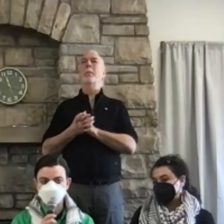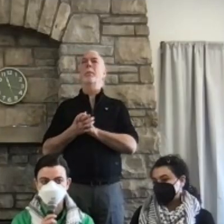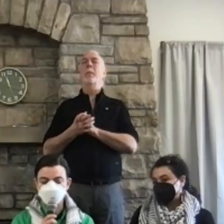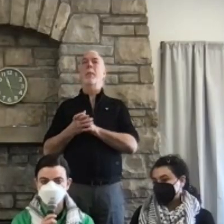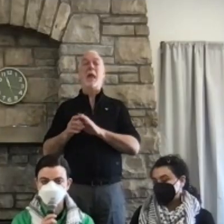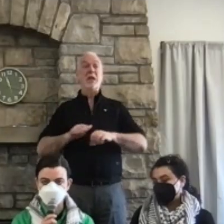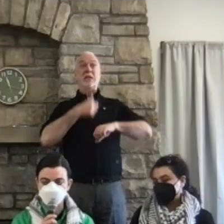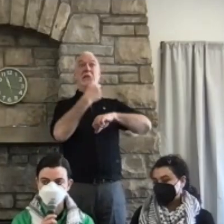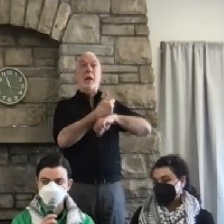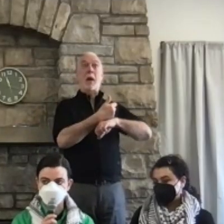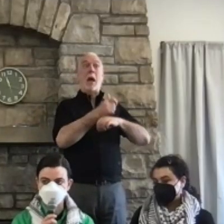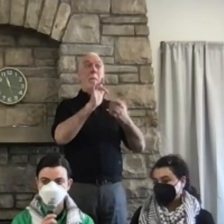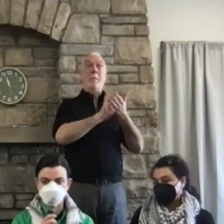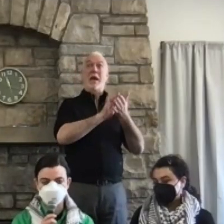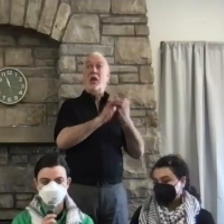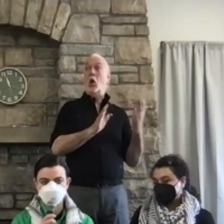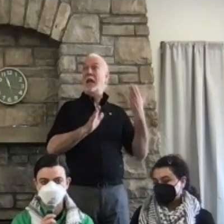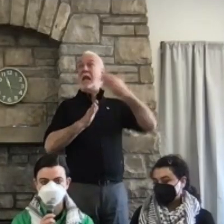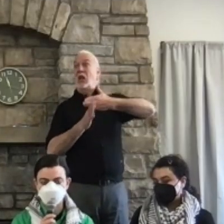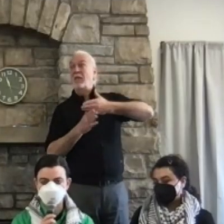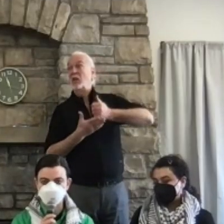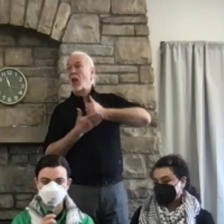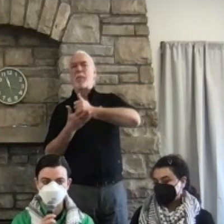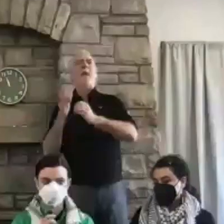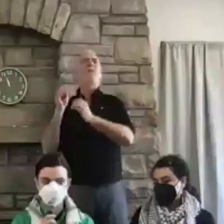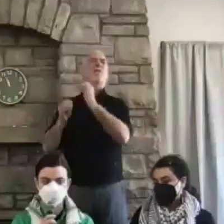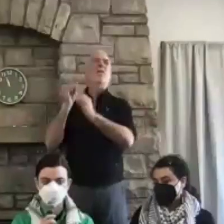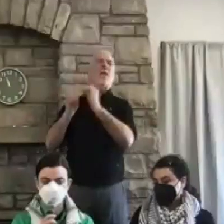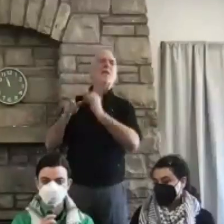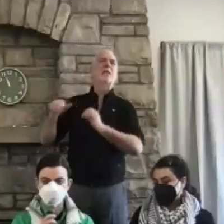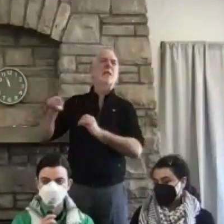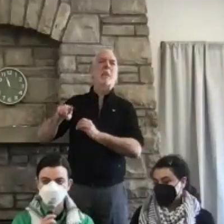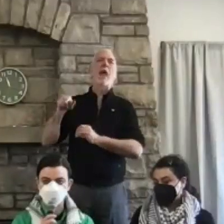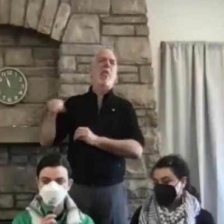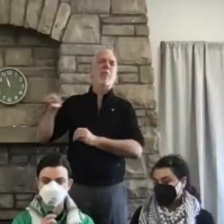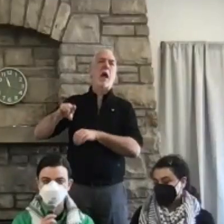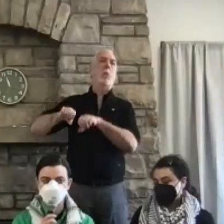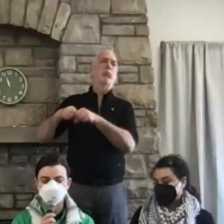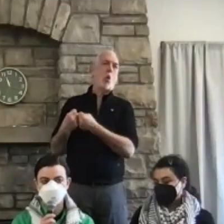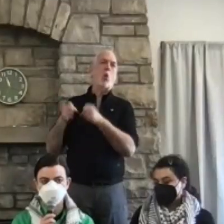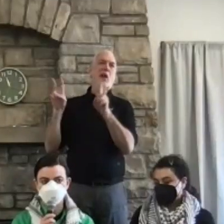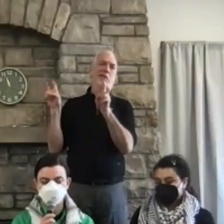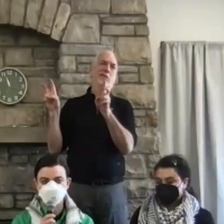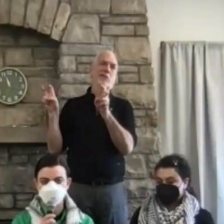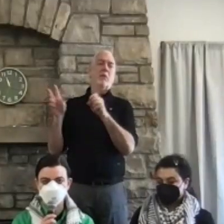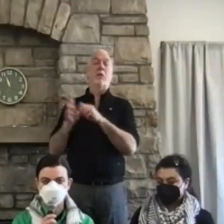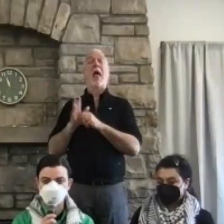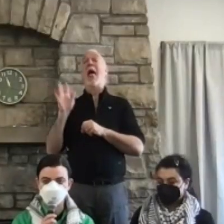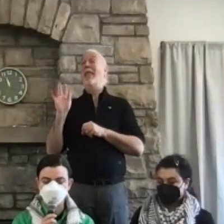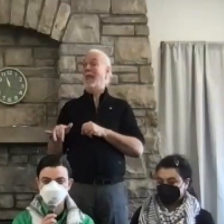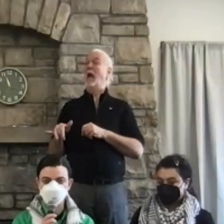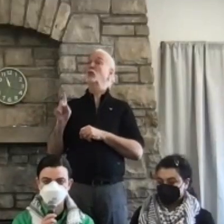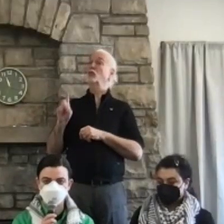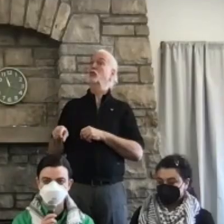enacting some kind of medical intervention on them. So trying to fix what's supposedly broken with them, and then that should,